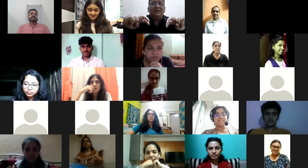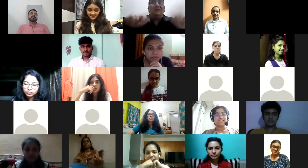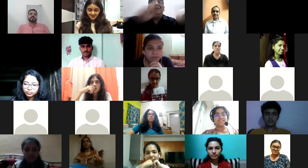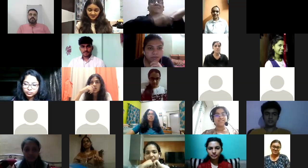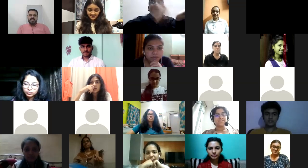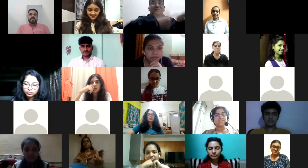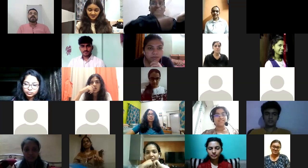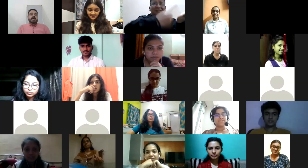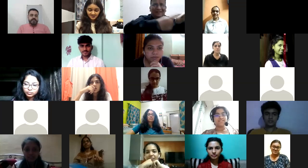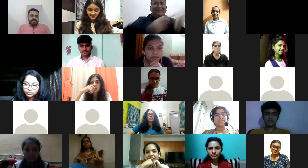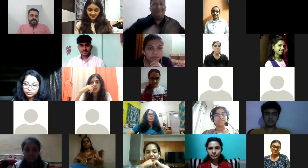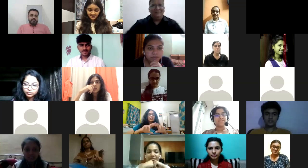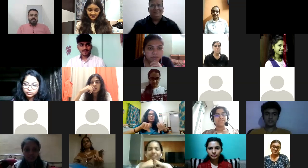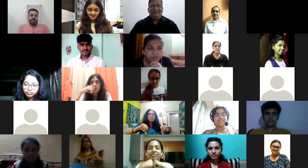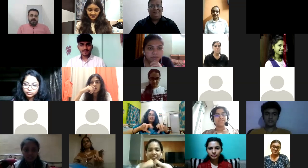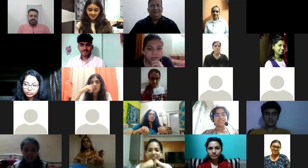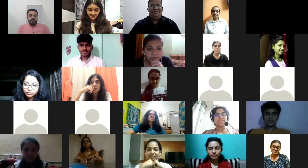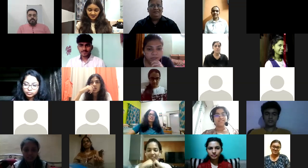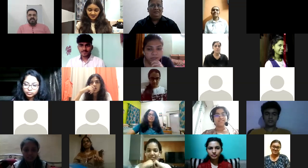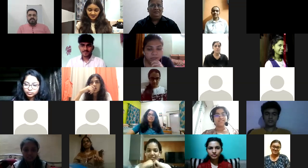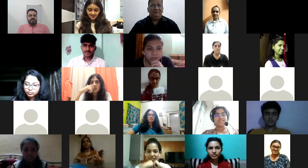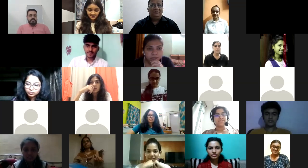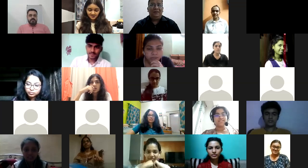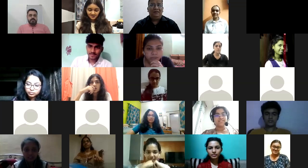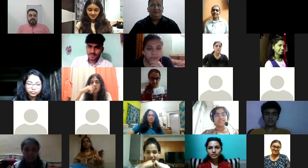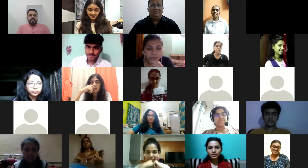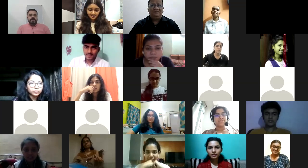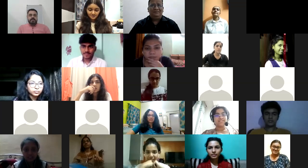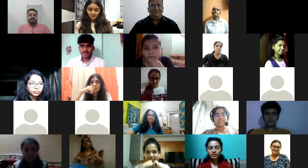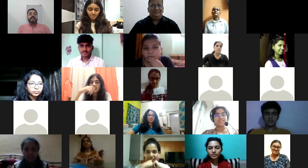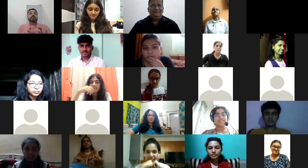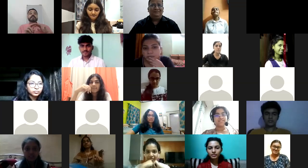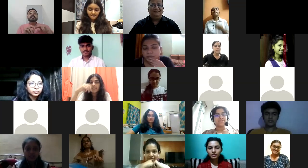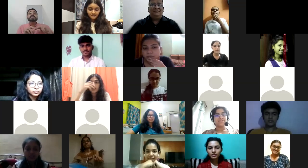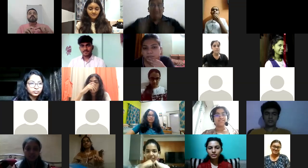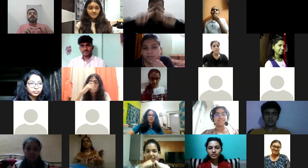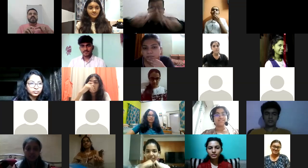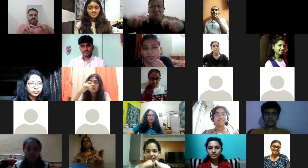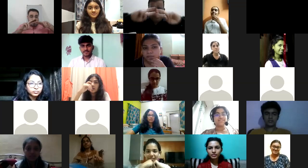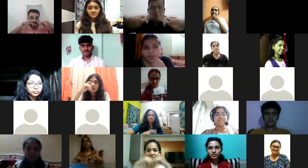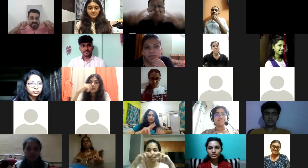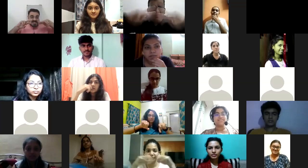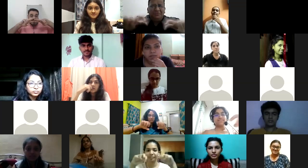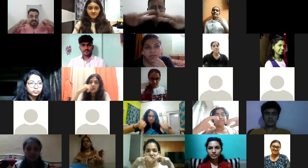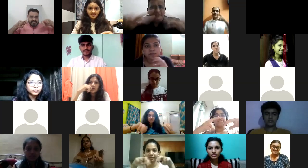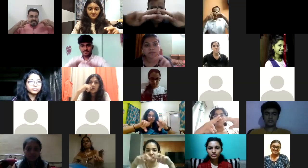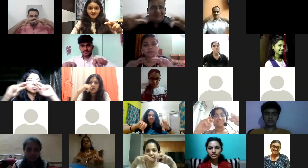Research. Okay. Research. Okay. So Gopal is signing for research is what? Research. This is